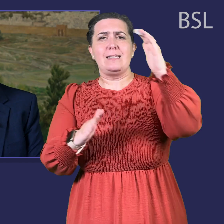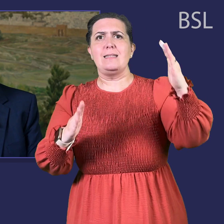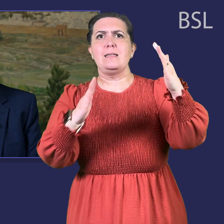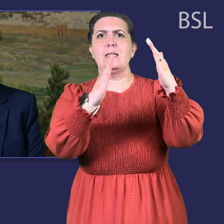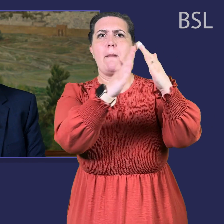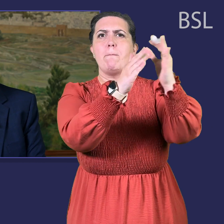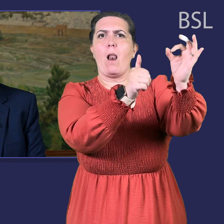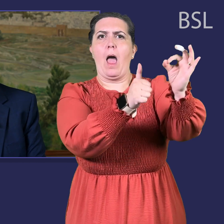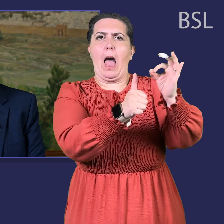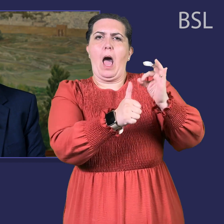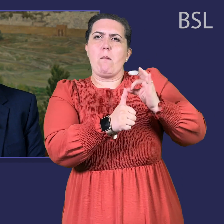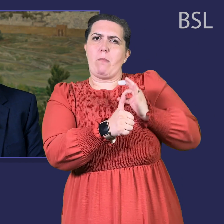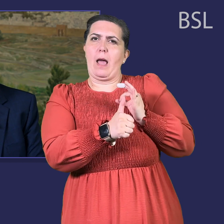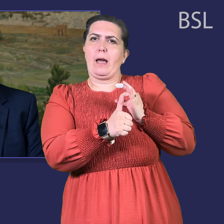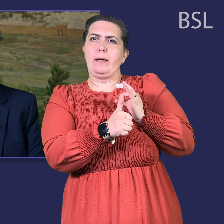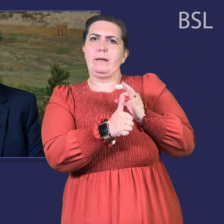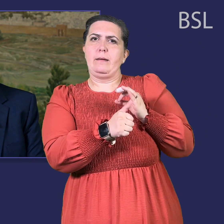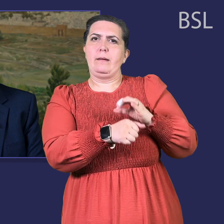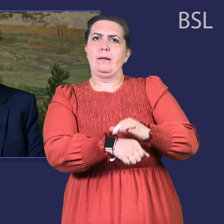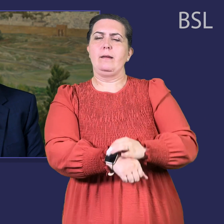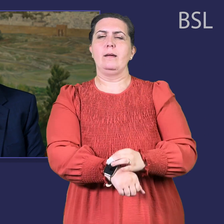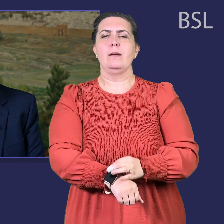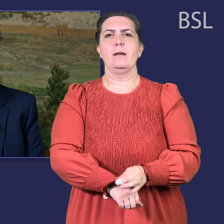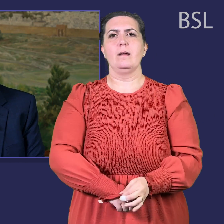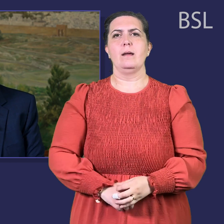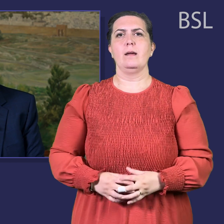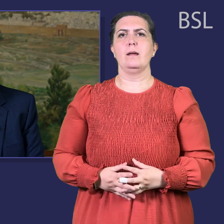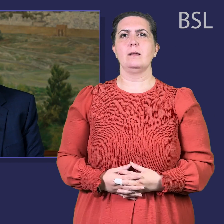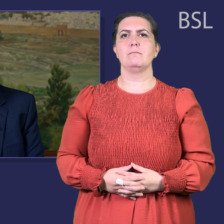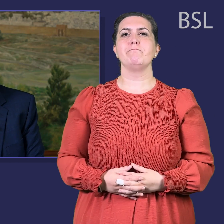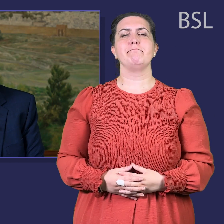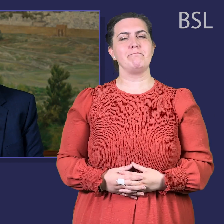should live the things of the temple?